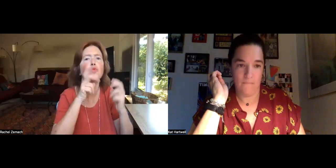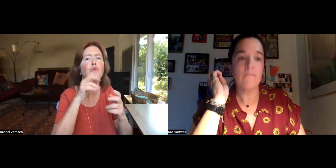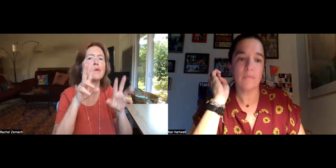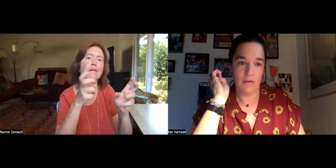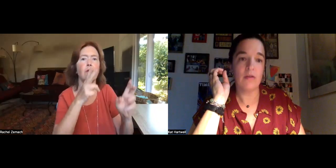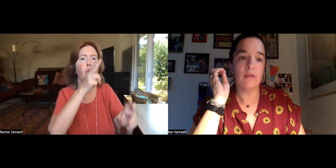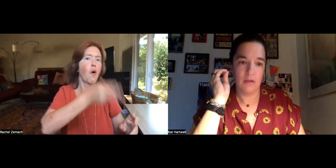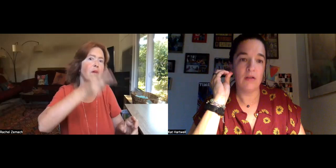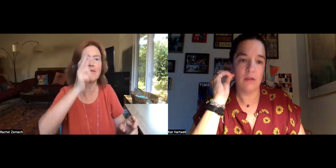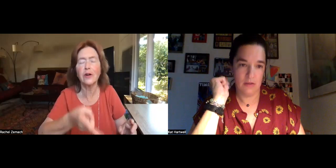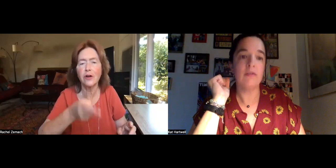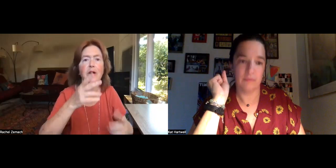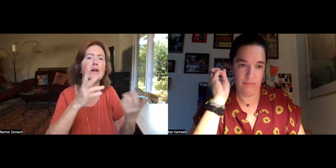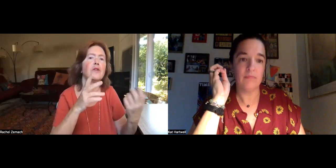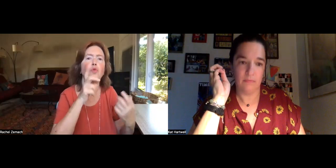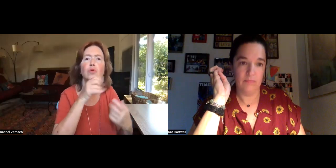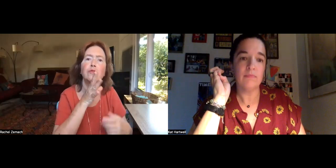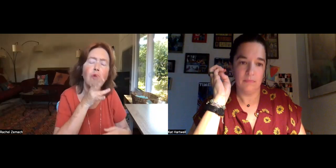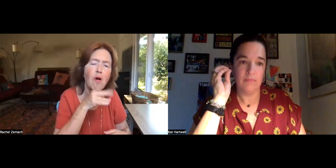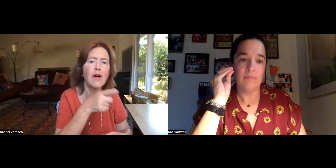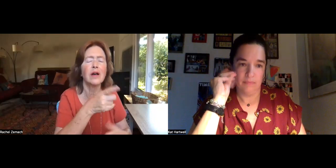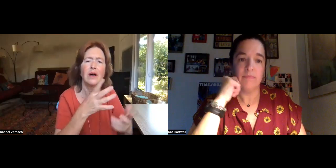who are who talk,